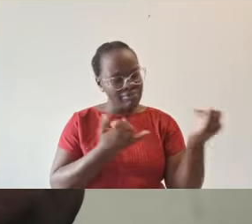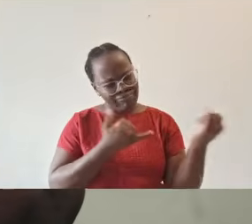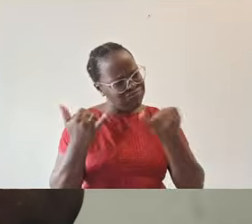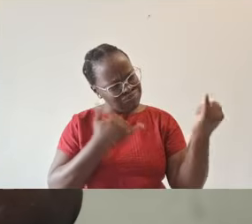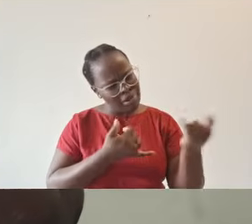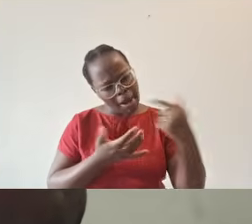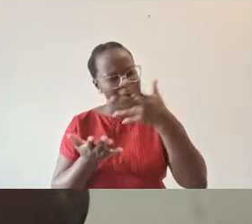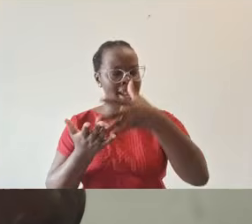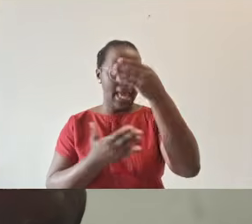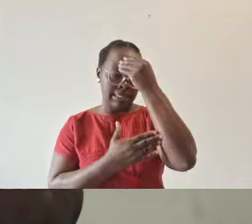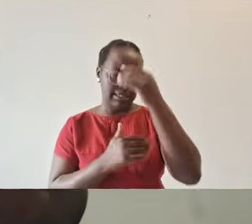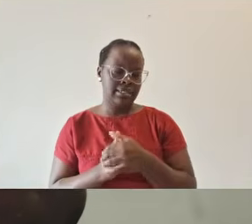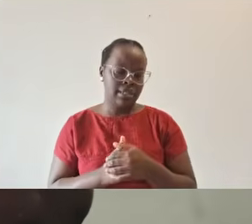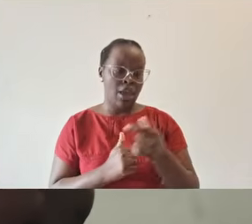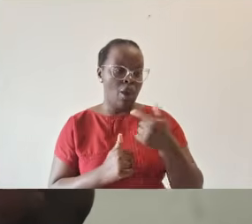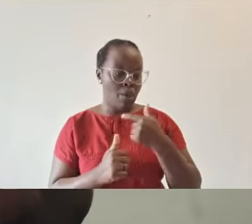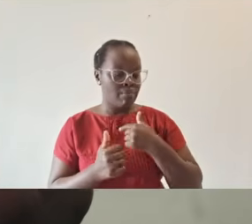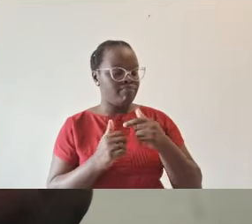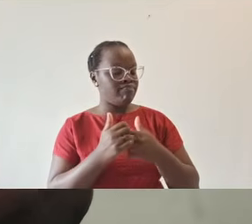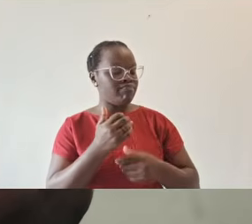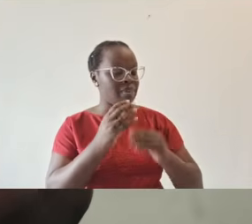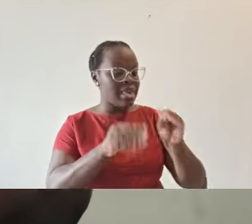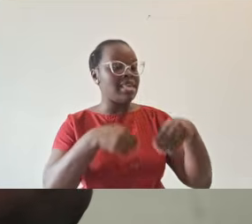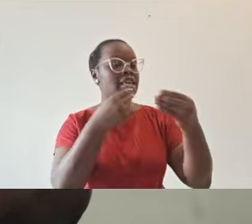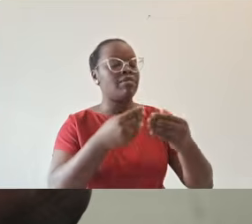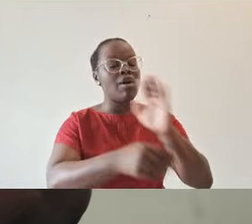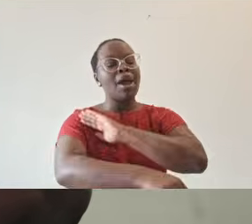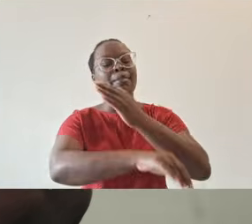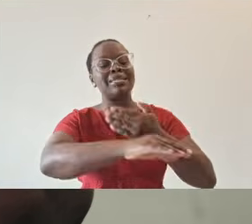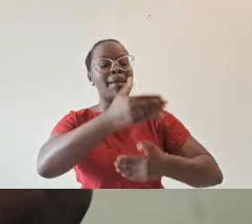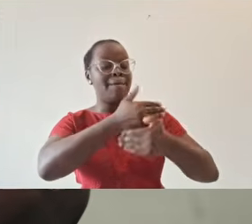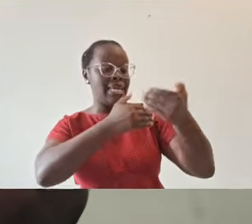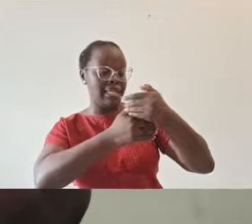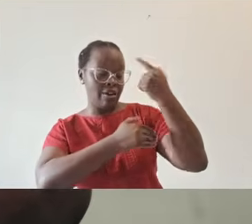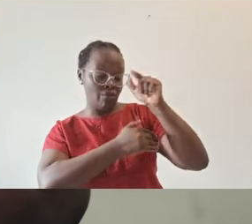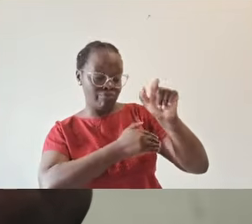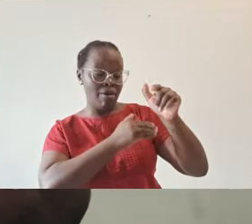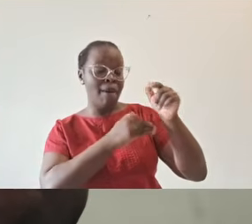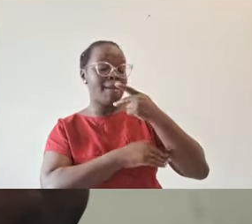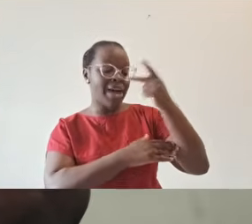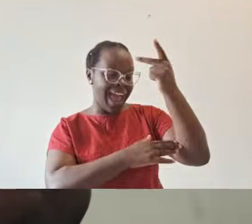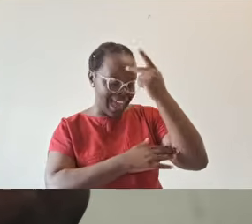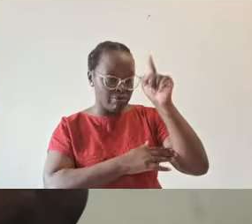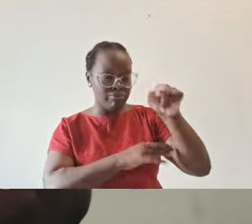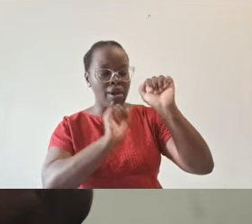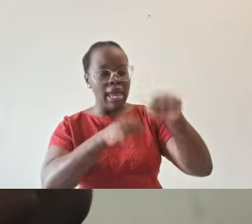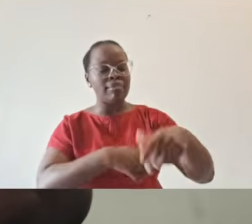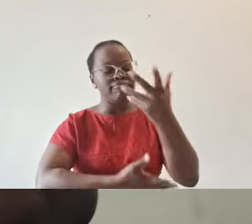we normally do that capacity building to the parents so that they are also able to interact and communicate with their